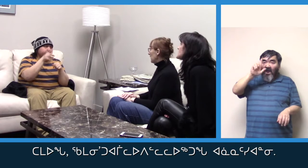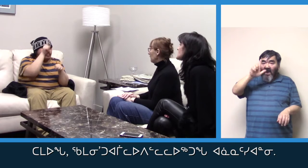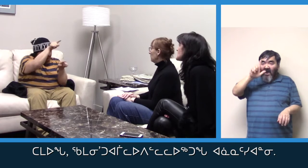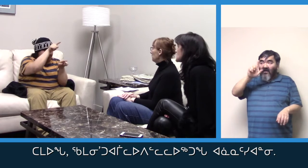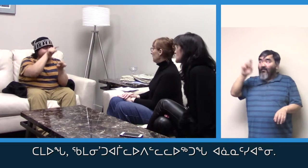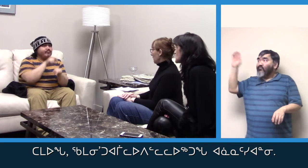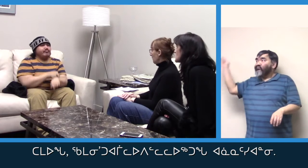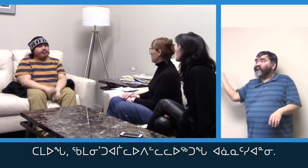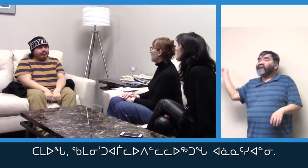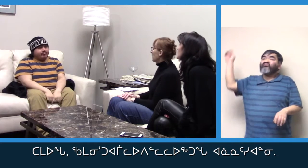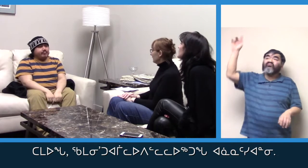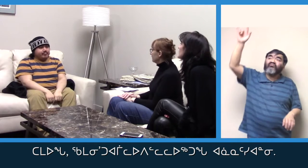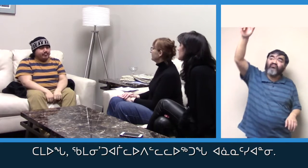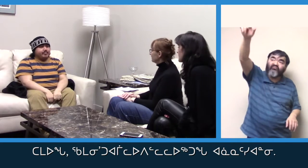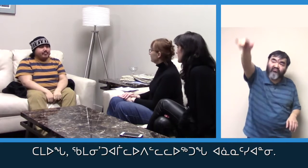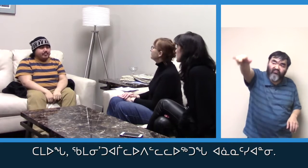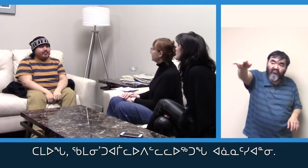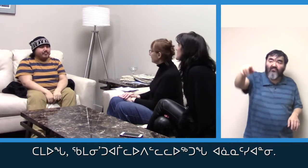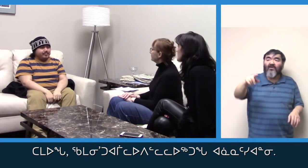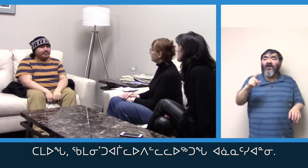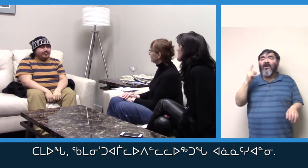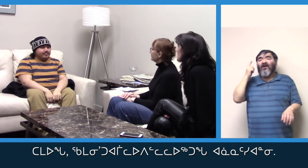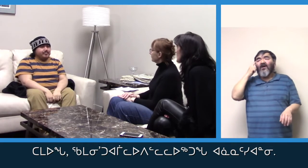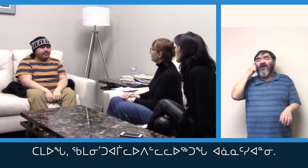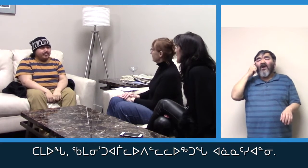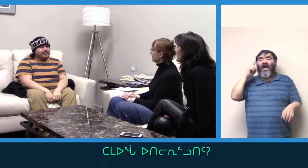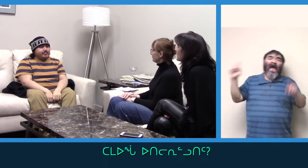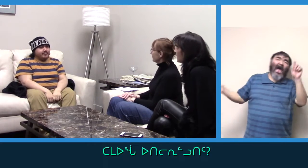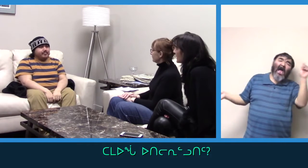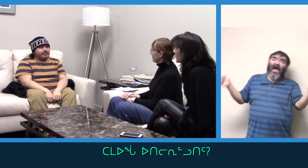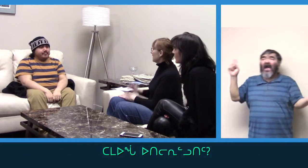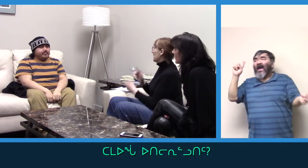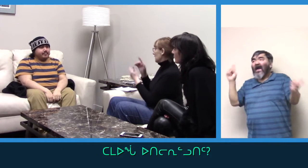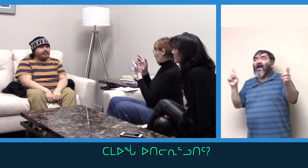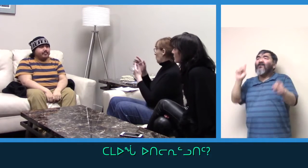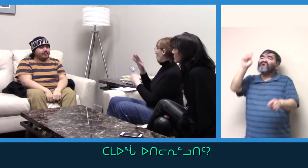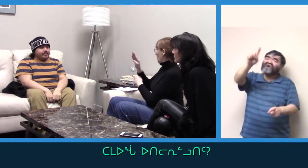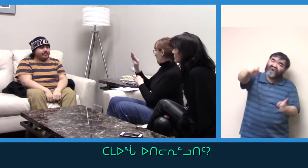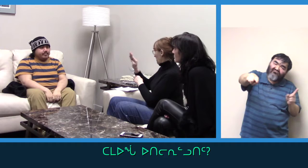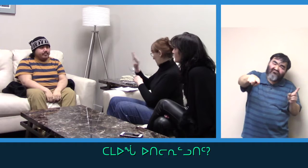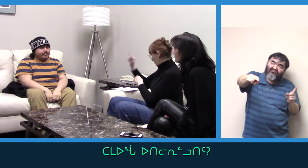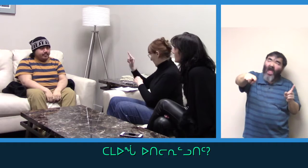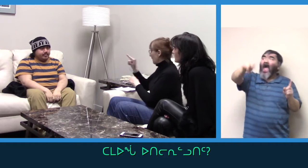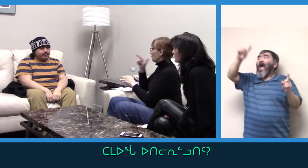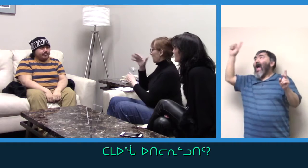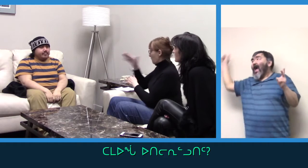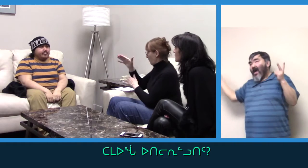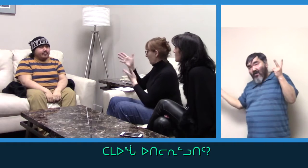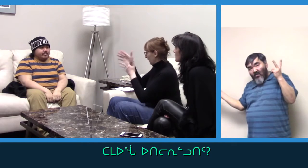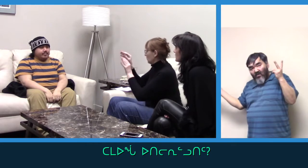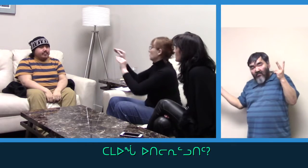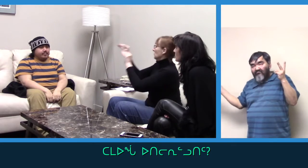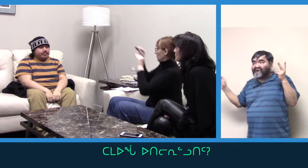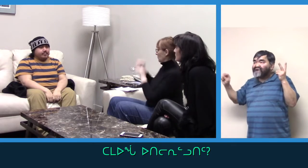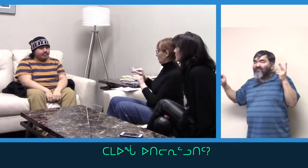in Baker Lake for a bit with my grandmother. Mm-hmm. And then back here again.